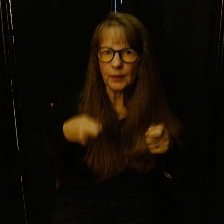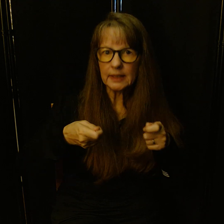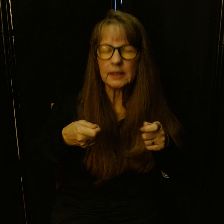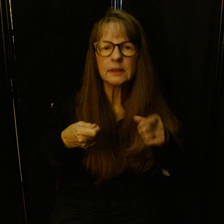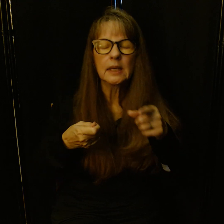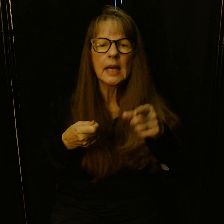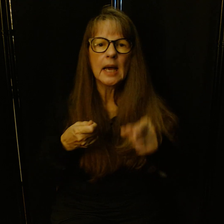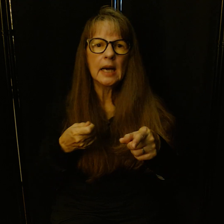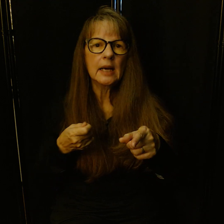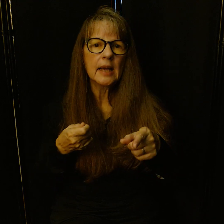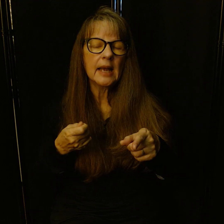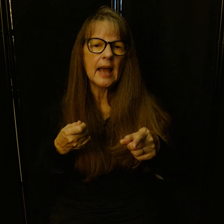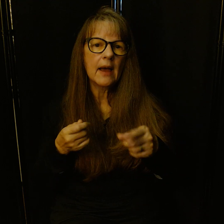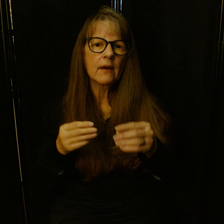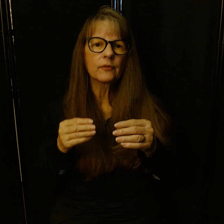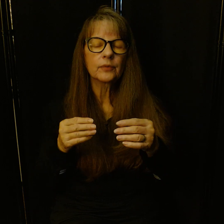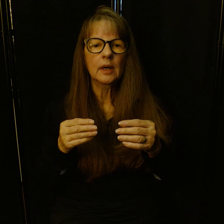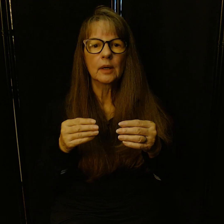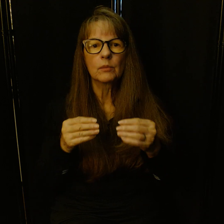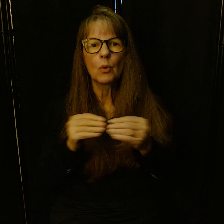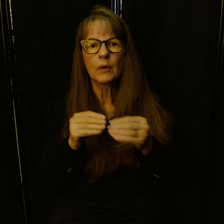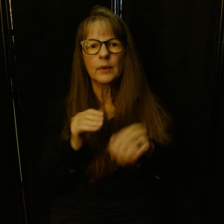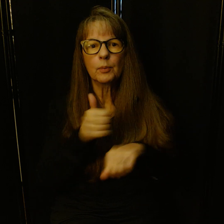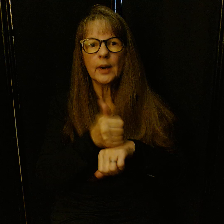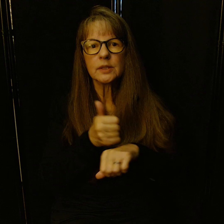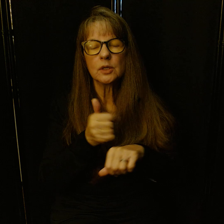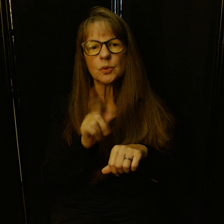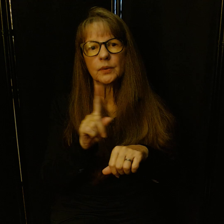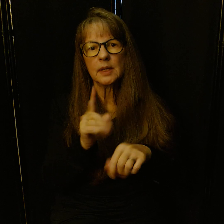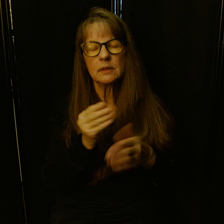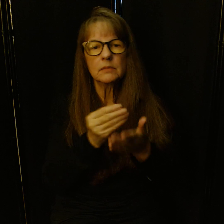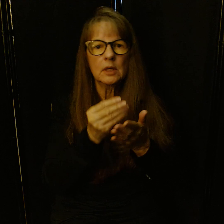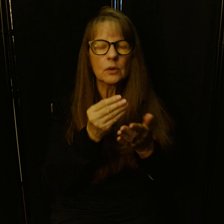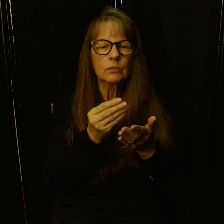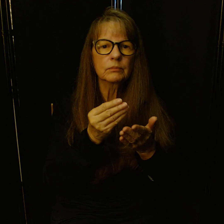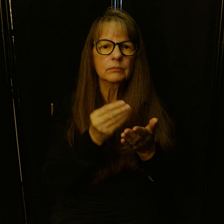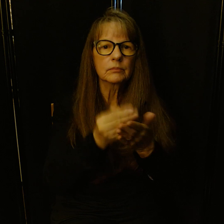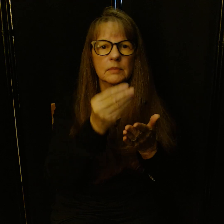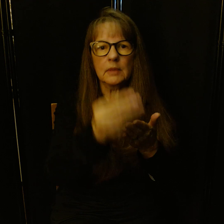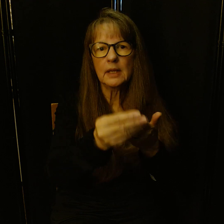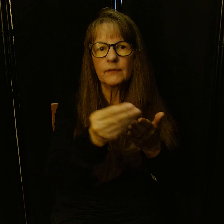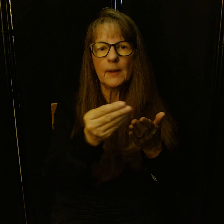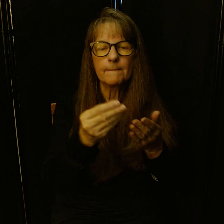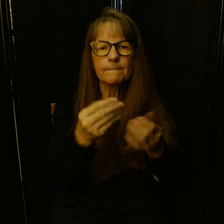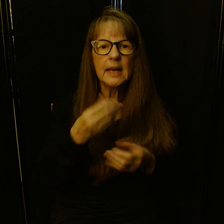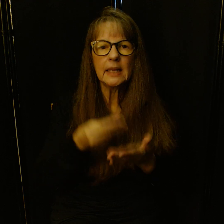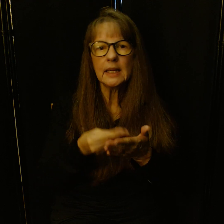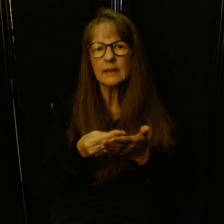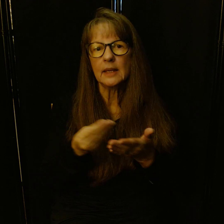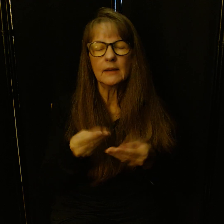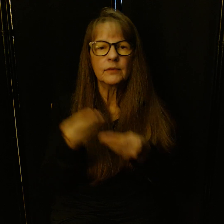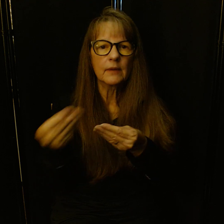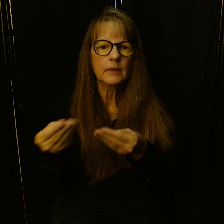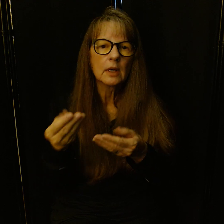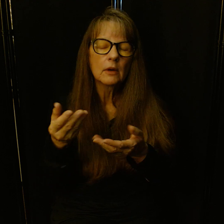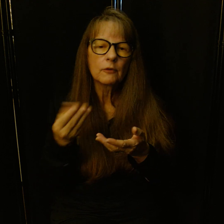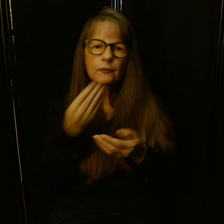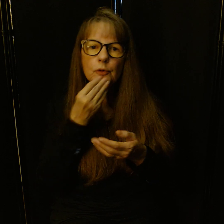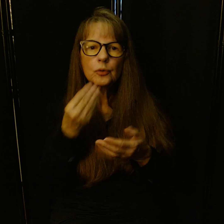Greenland and have more of a presence where they, give them money, they give them food and